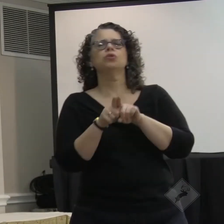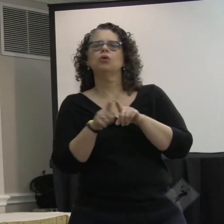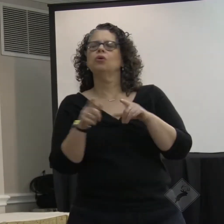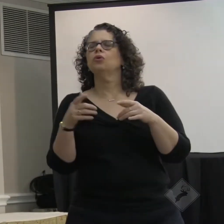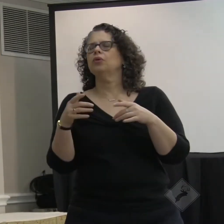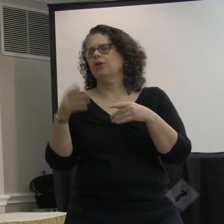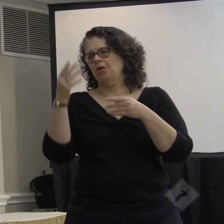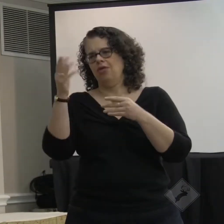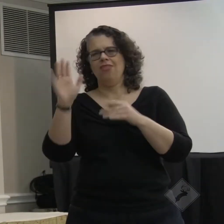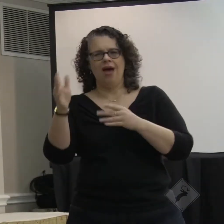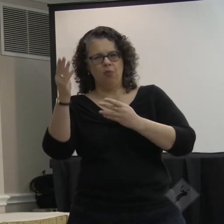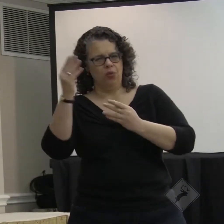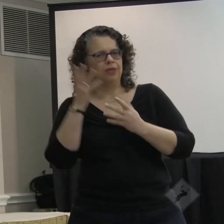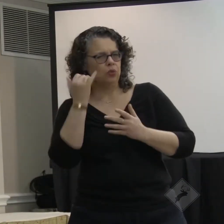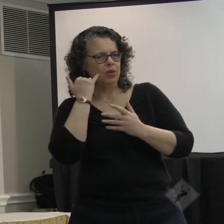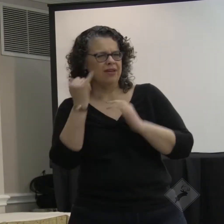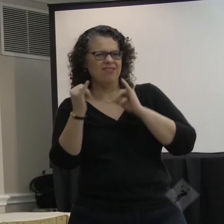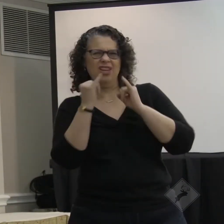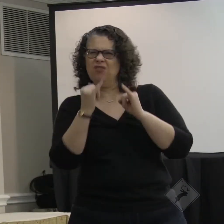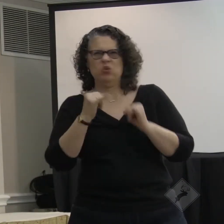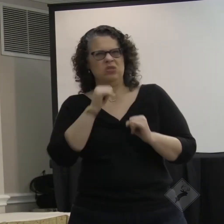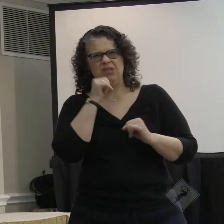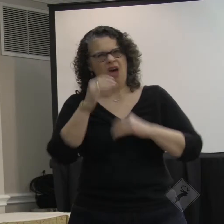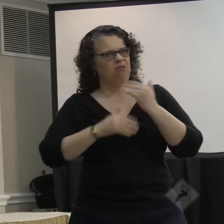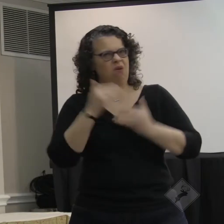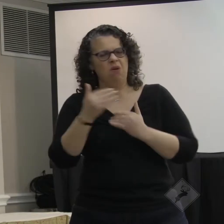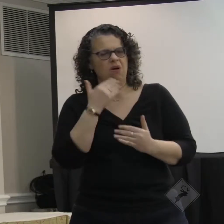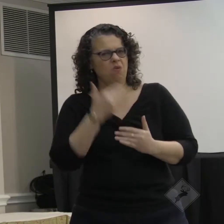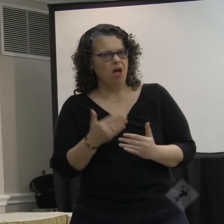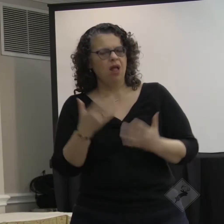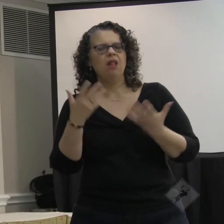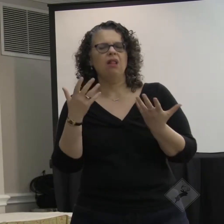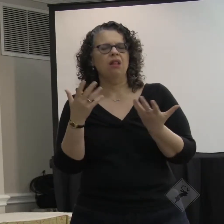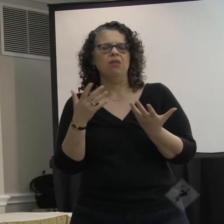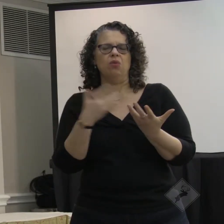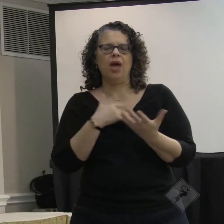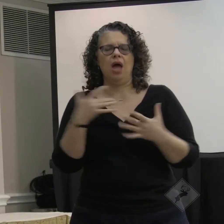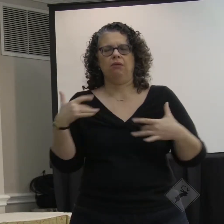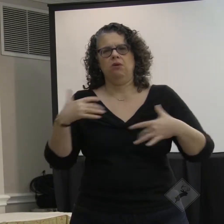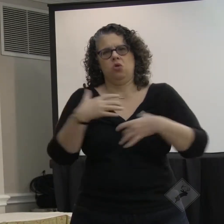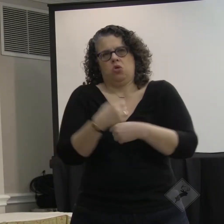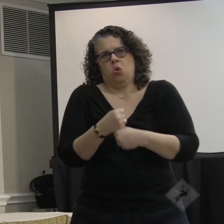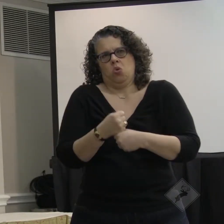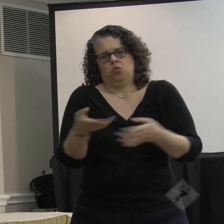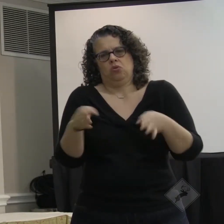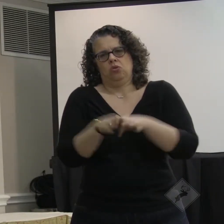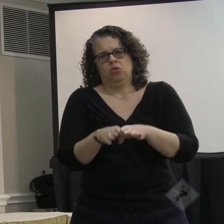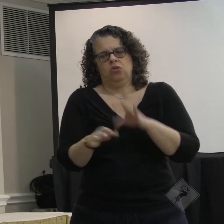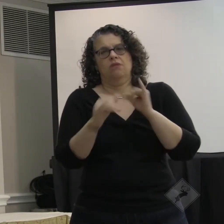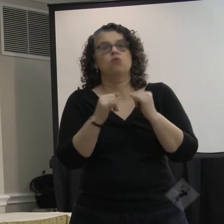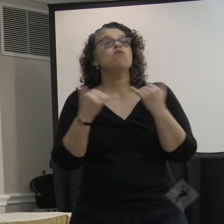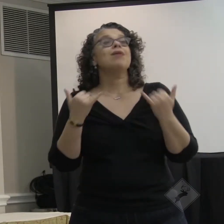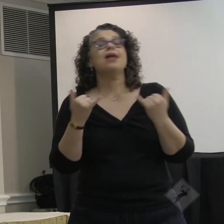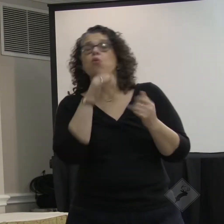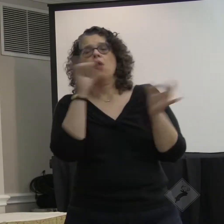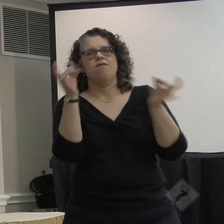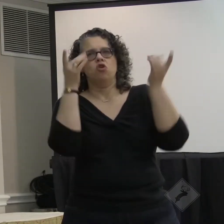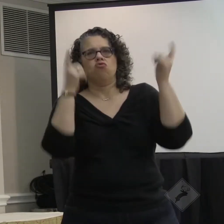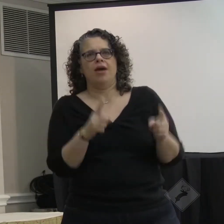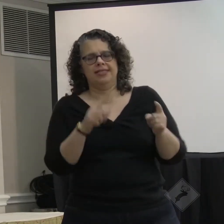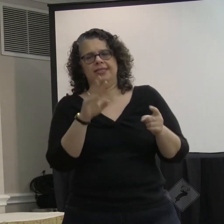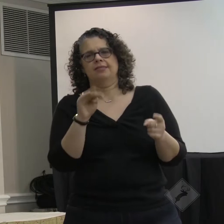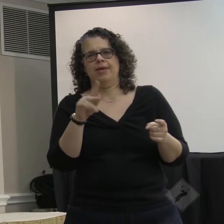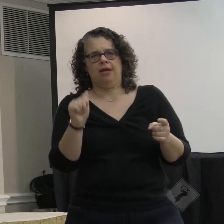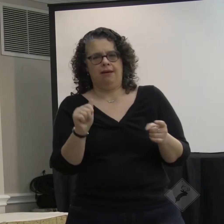to a close if this is really not going well. It tends to be nowadays, we don't have as much crisis media management.